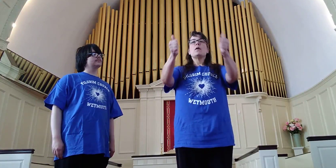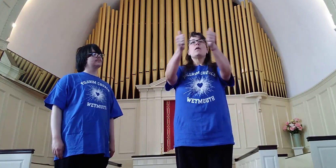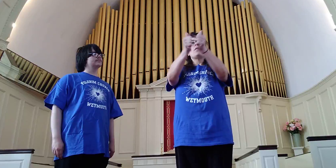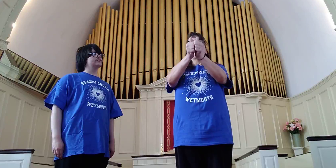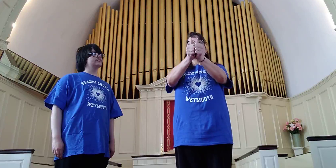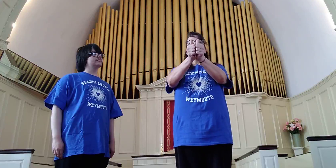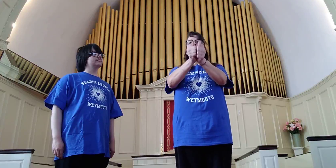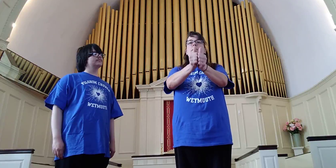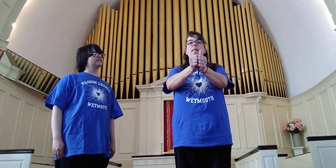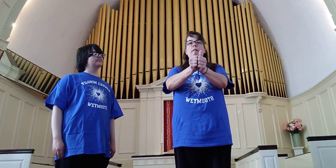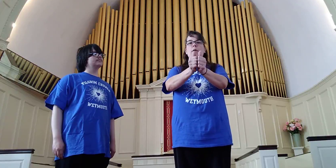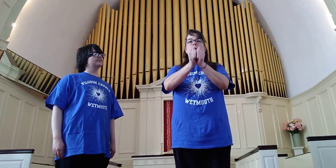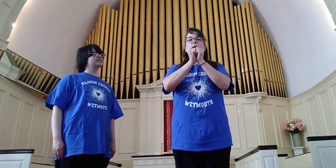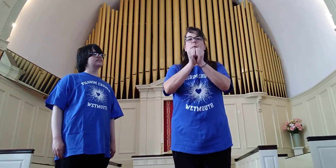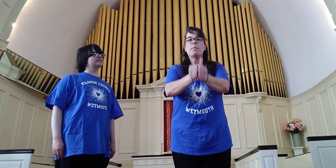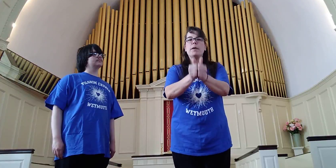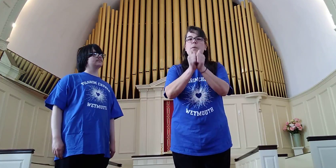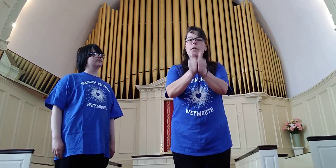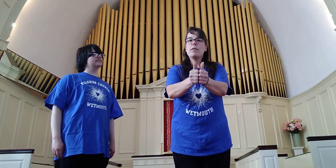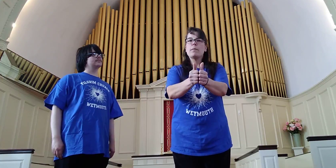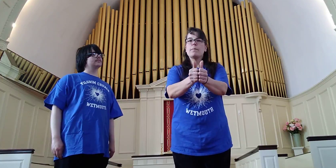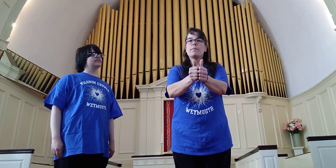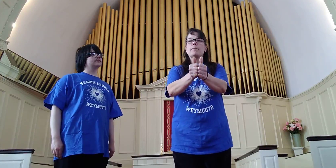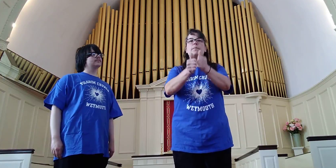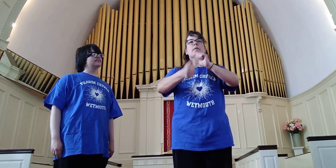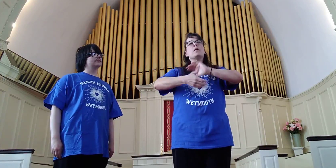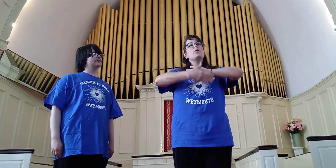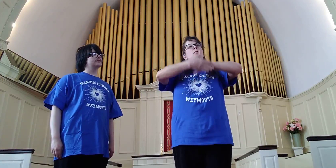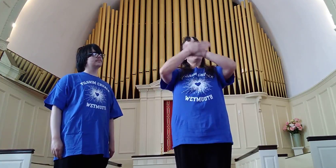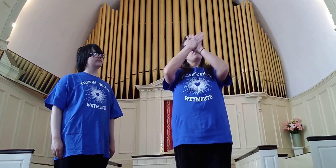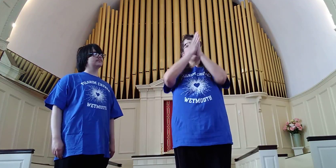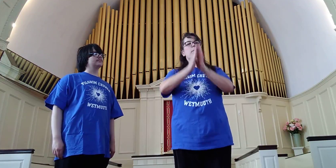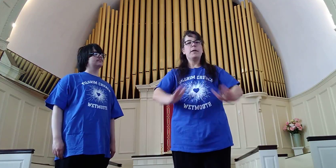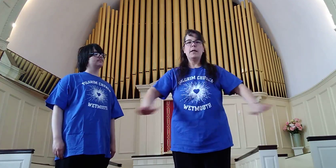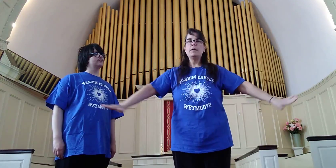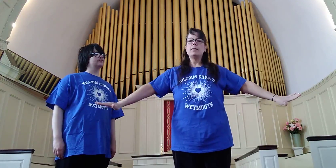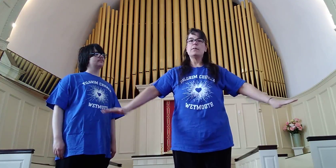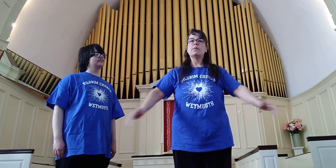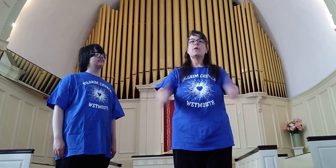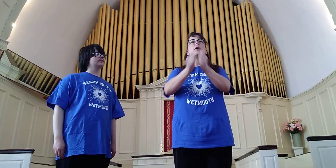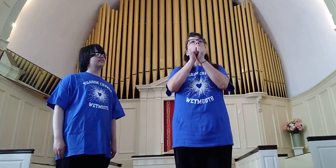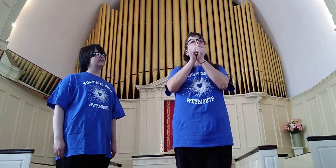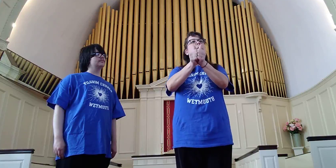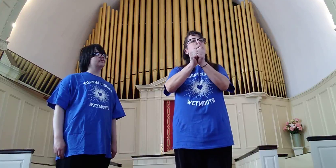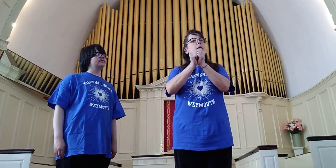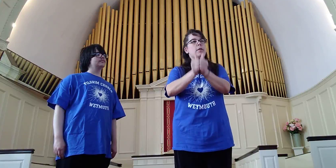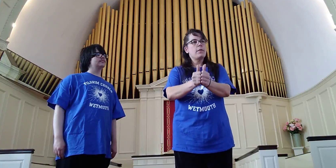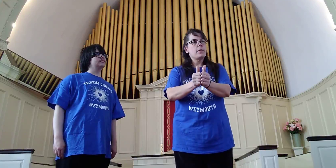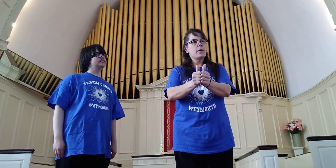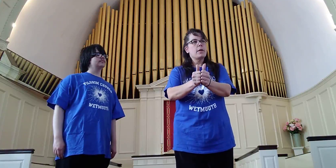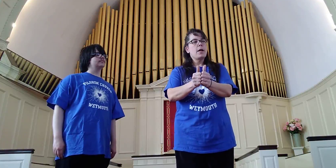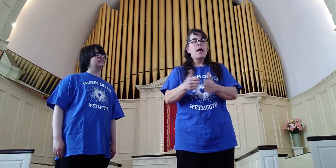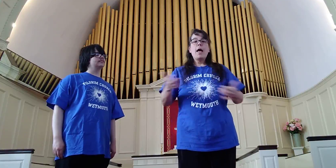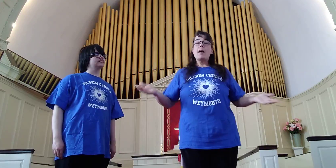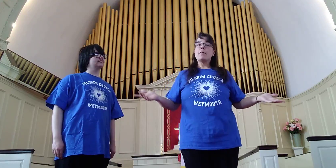Thumbs up. Put them together. Be with. We have peace. Be with. And